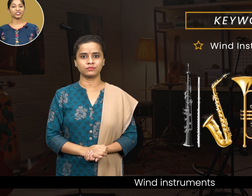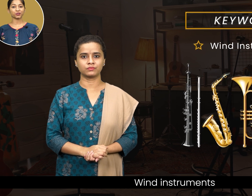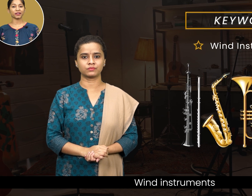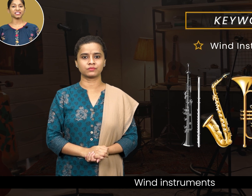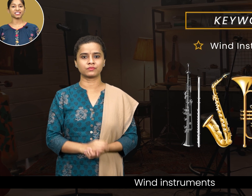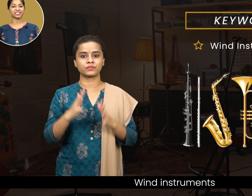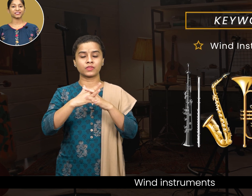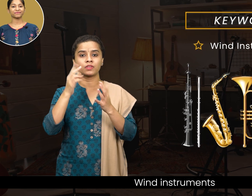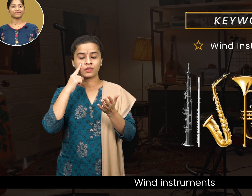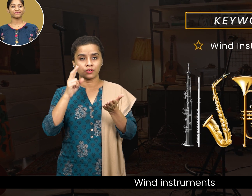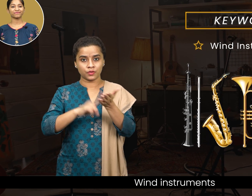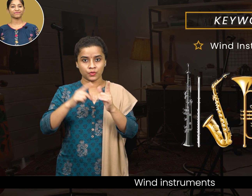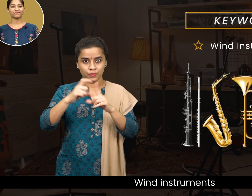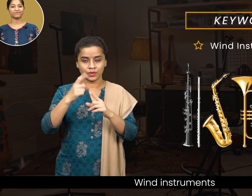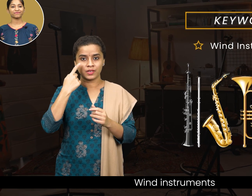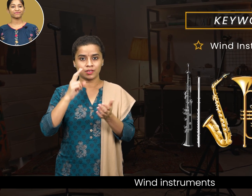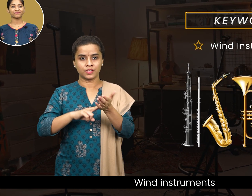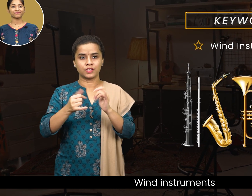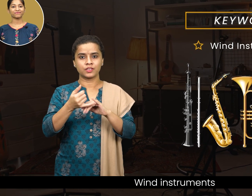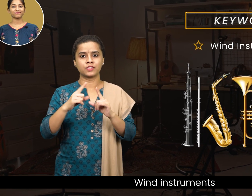wind instruments,